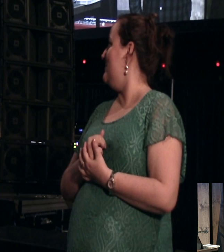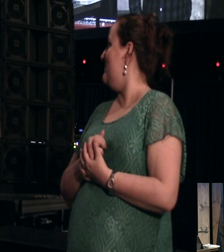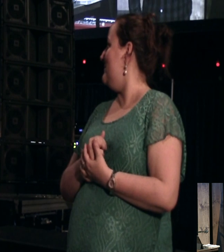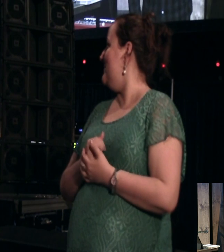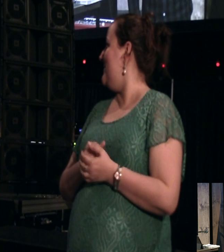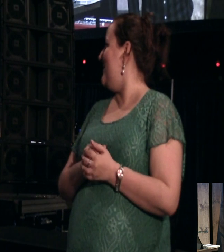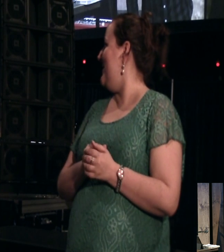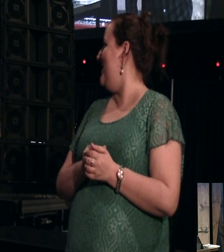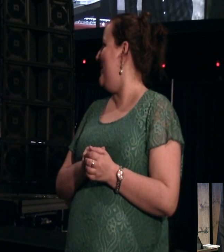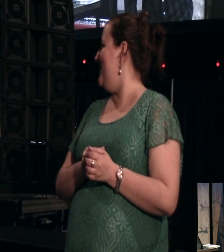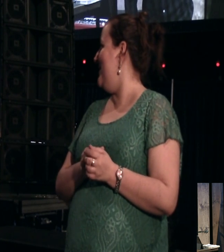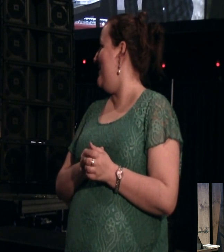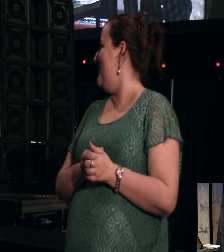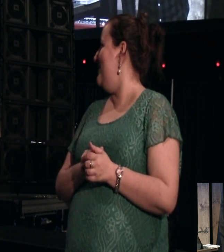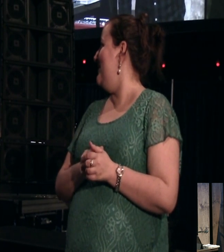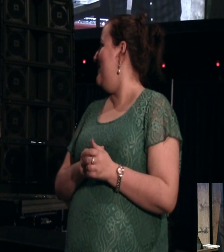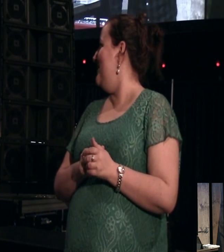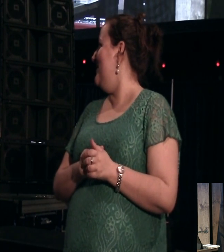happens.